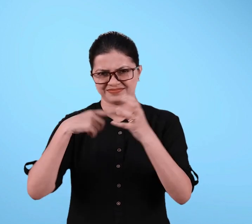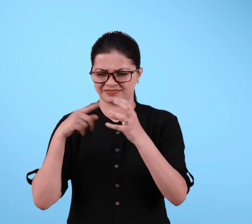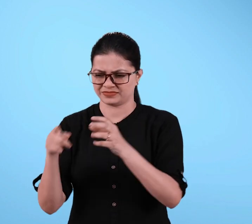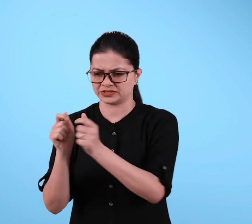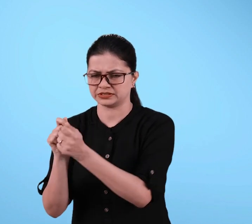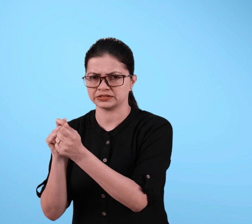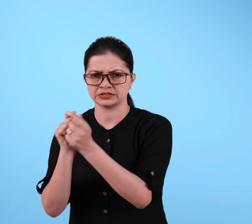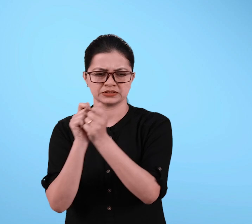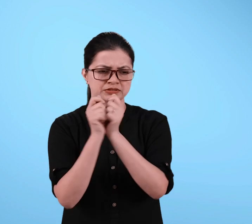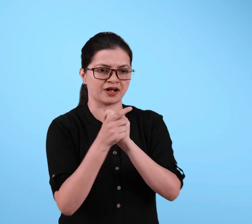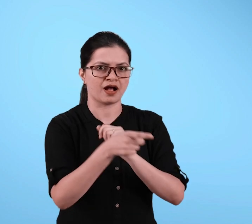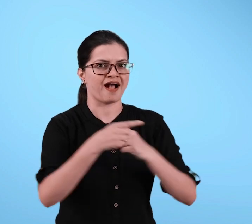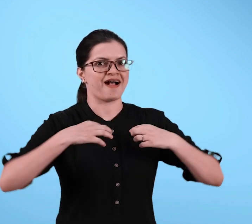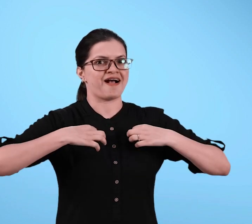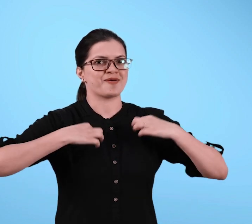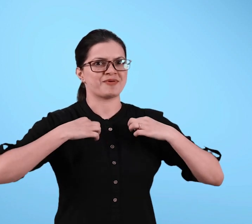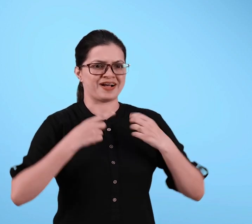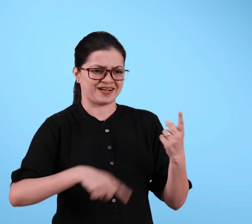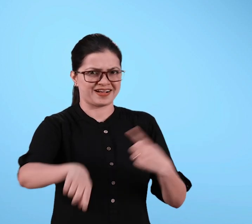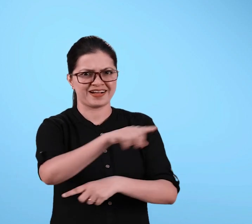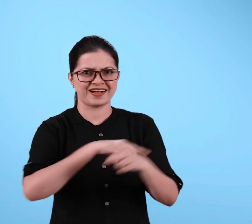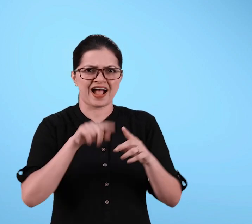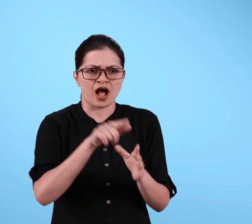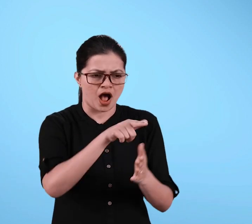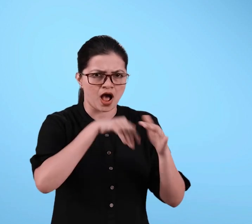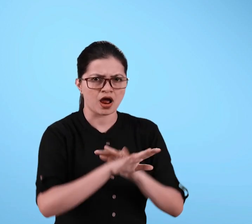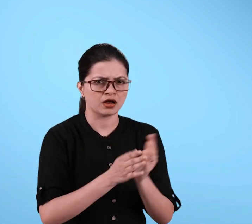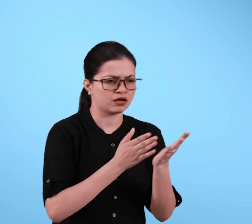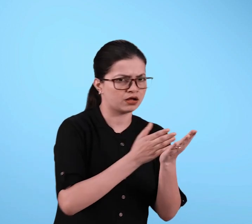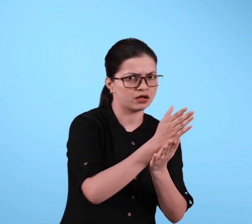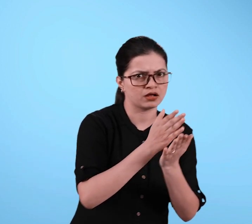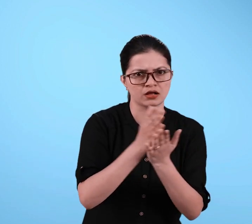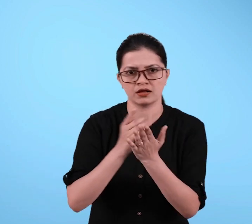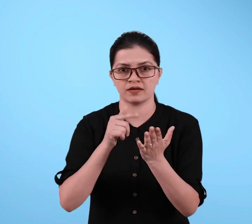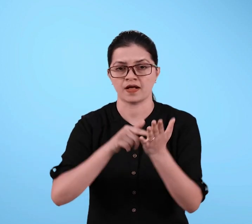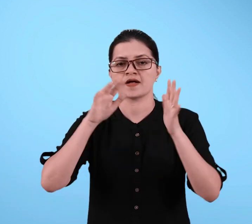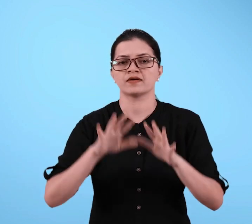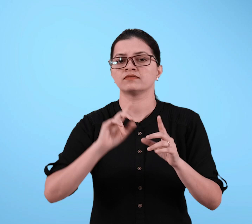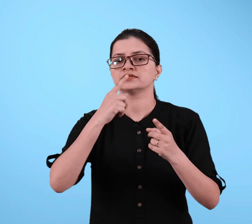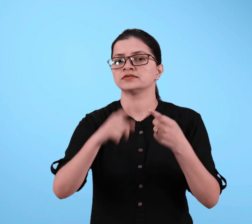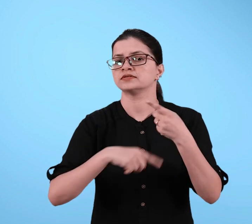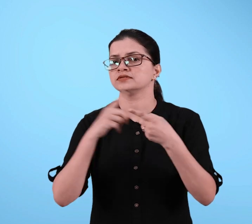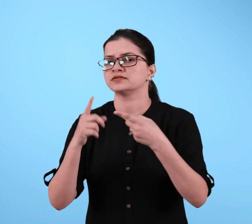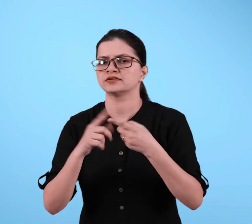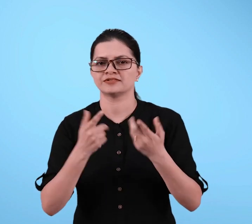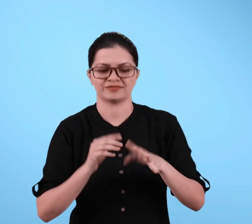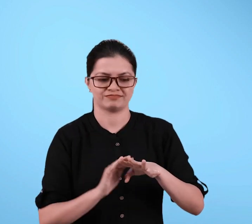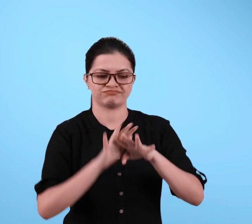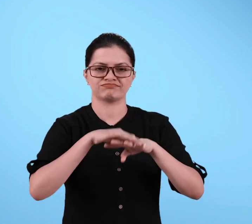and polyester are some examples of synthetic fibers. Fibers like cotton and jute